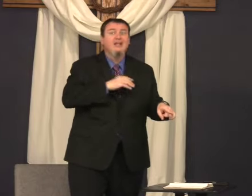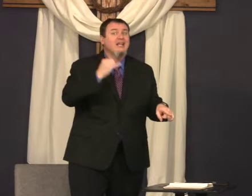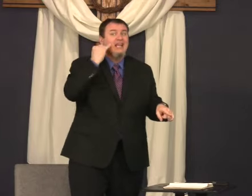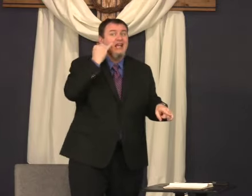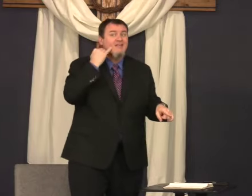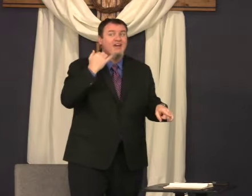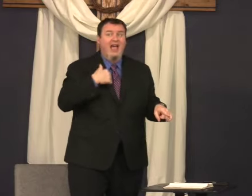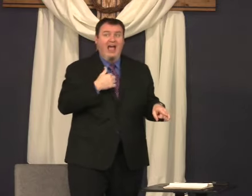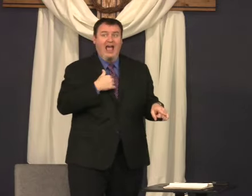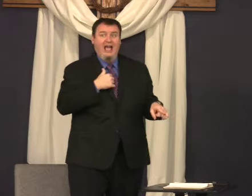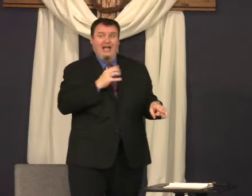my message.